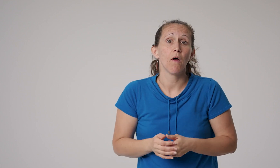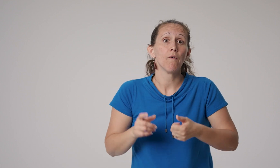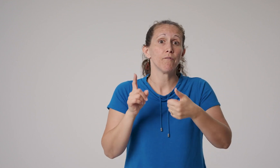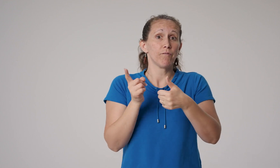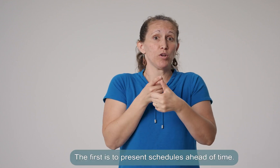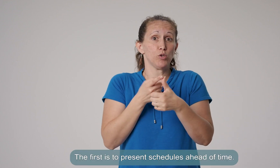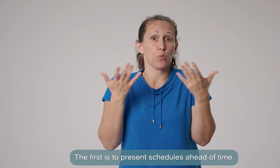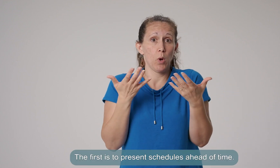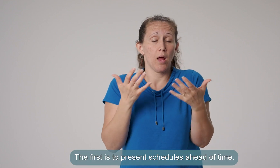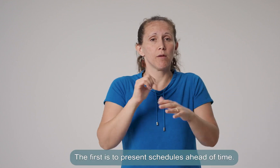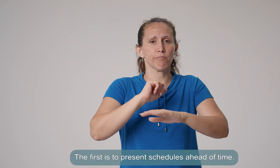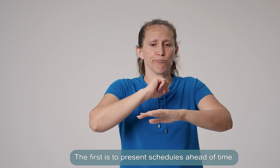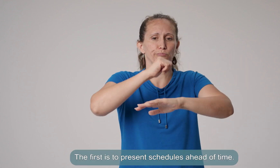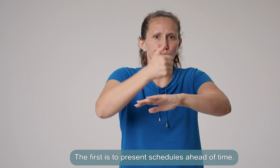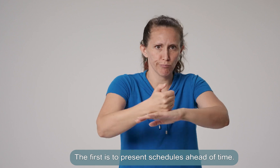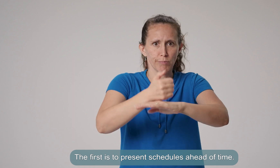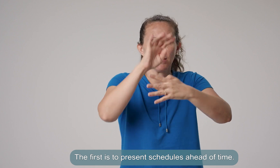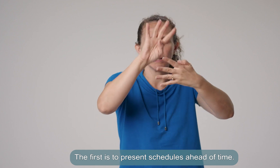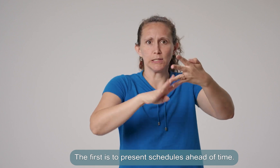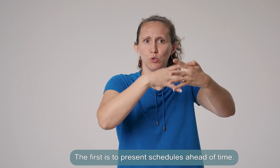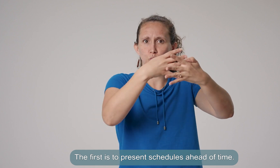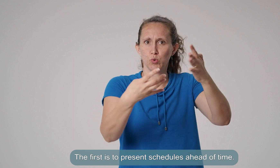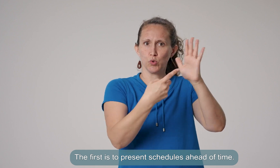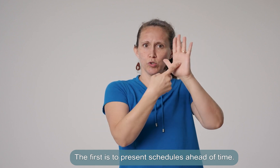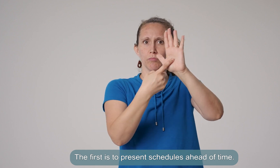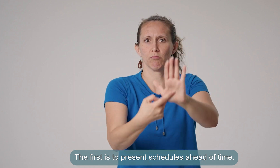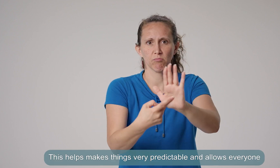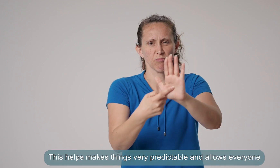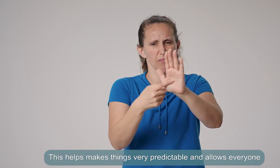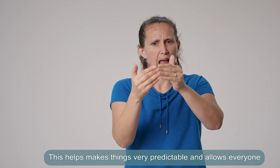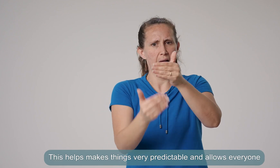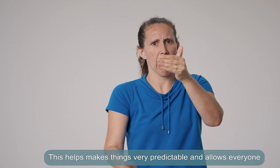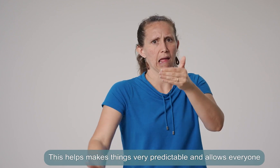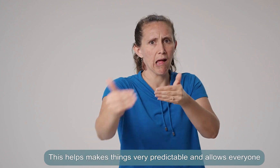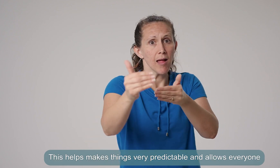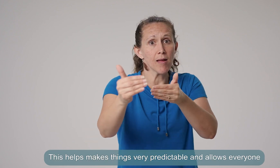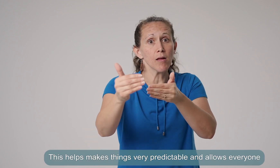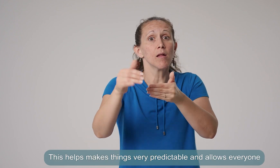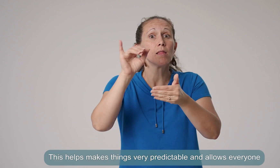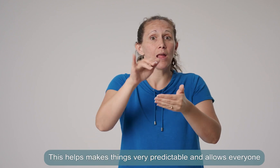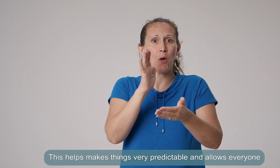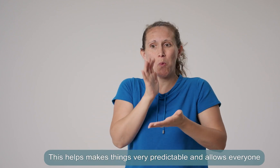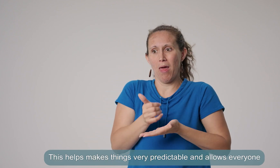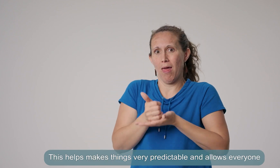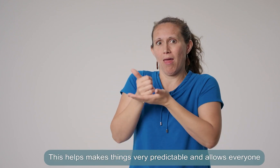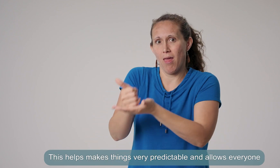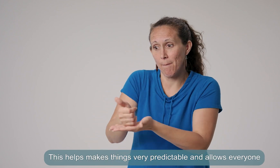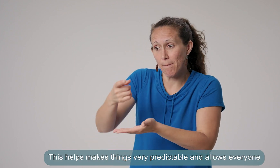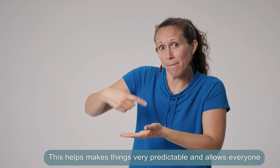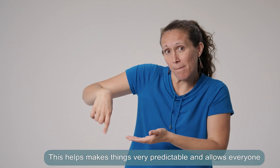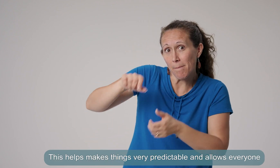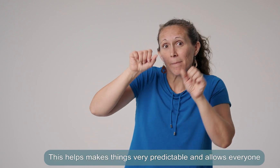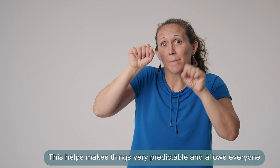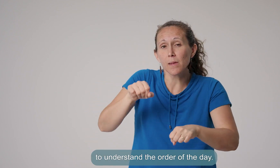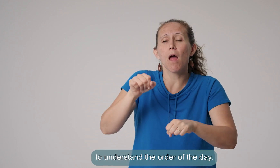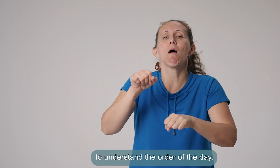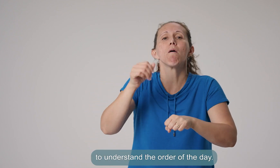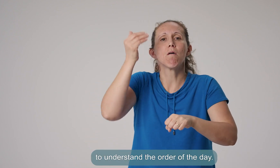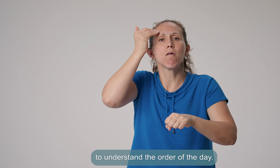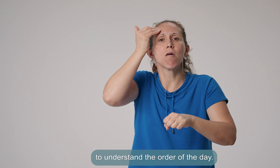The first is to present schedules ahead of time. This helps make things very predictable and allows everyone to understand the order